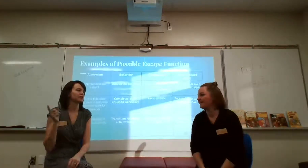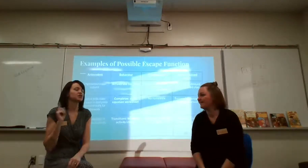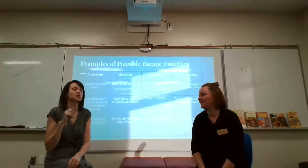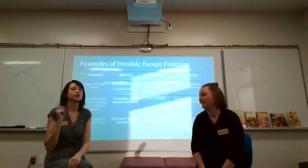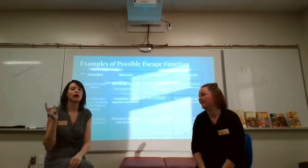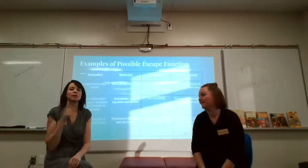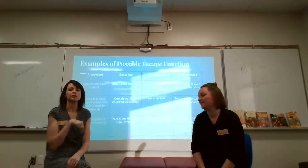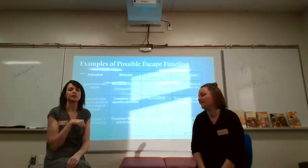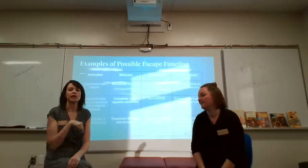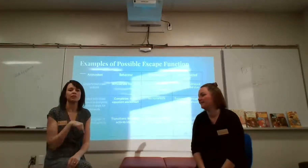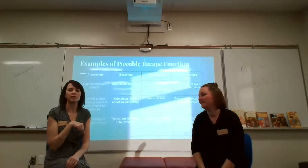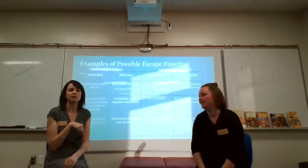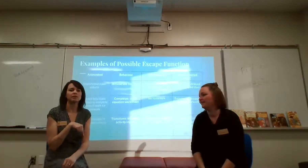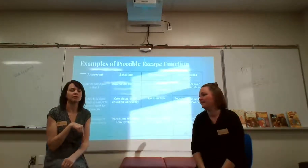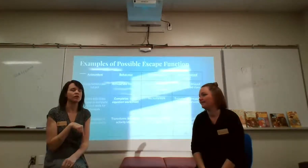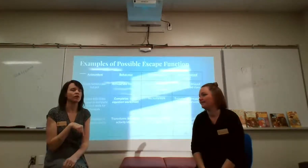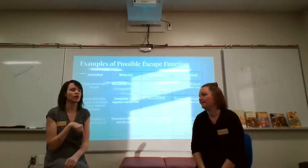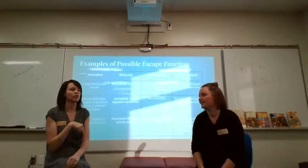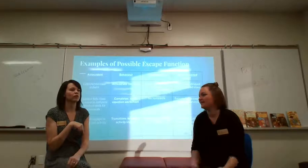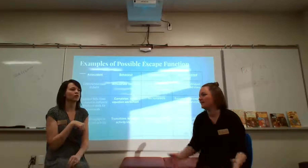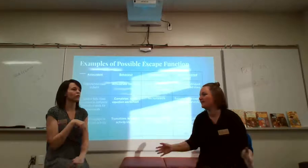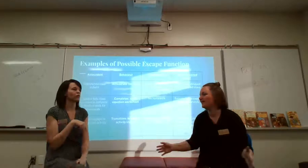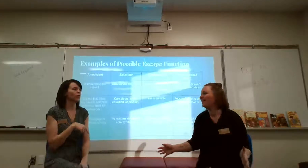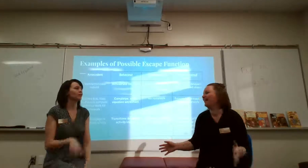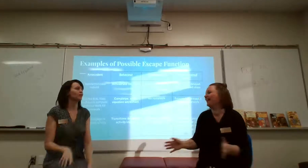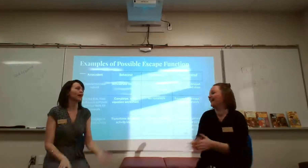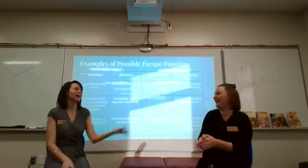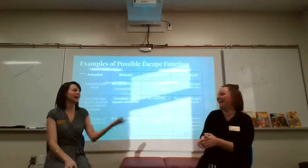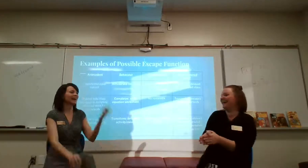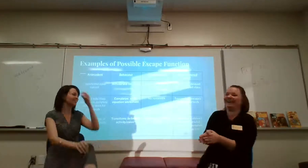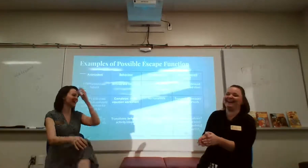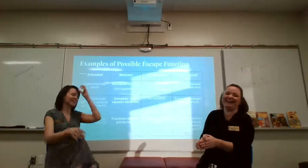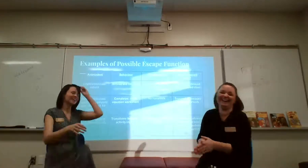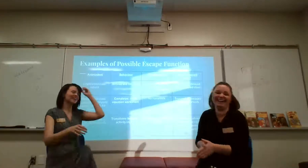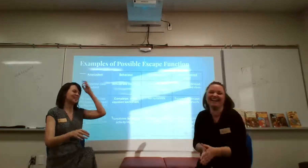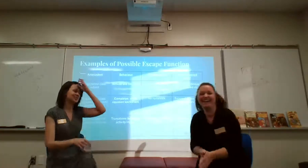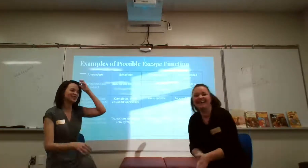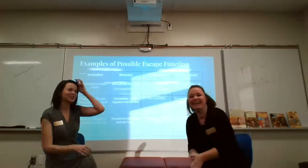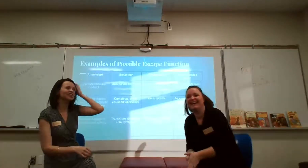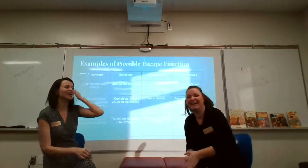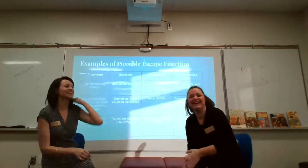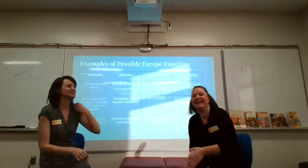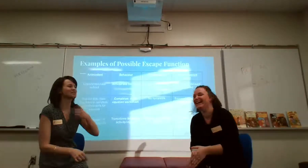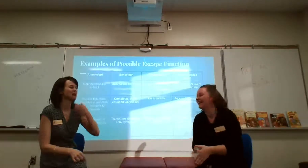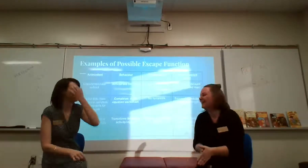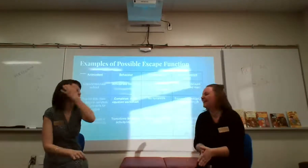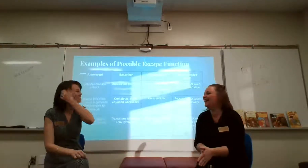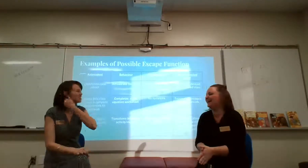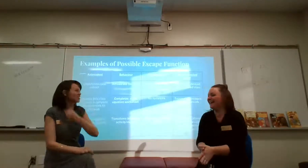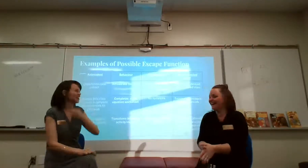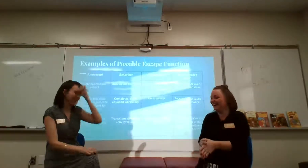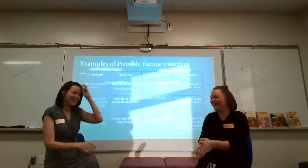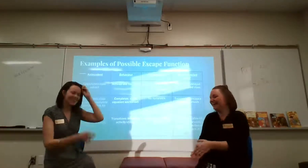transition will allow me to escape this. So if we don't, yeah, we're totally 90s product. That's what I was